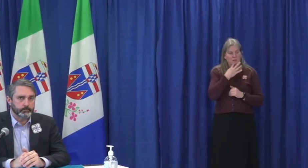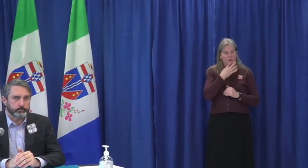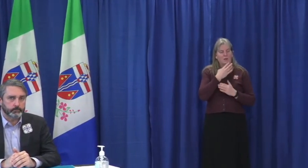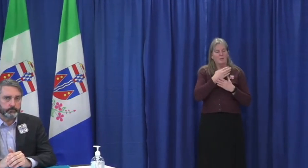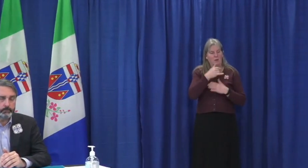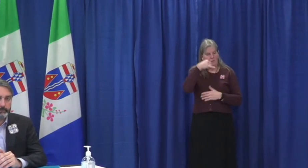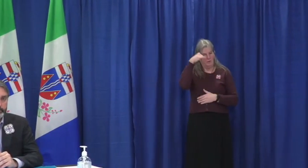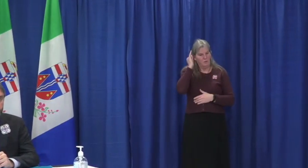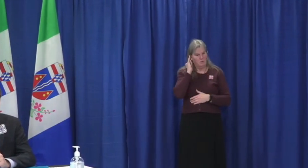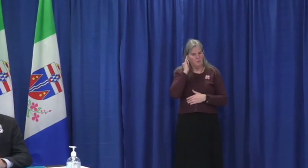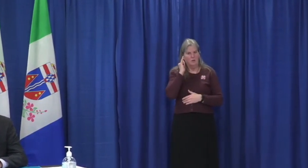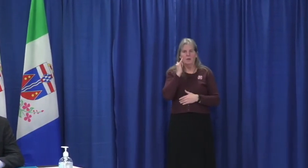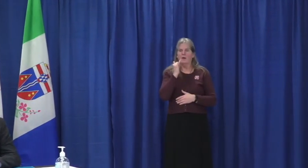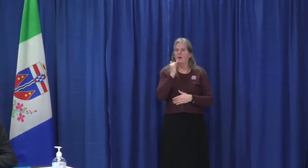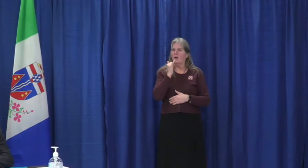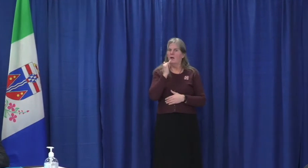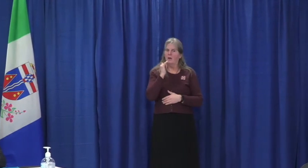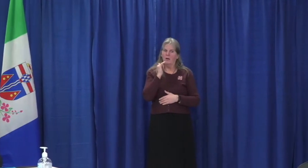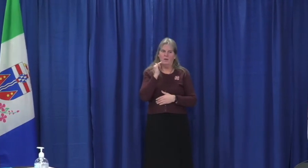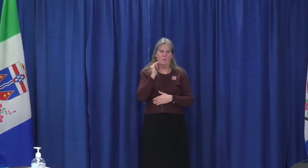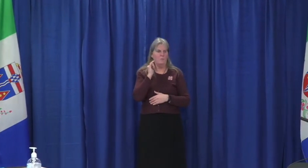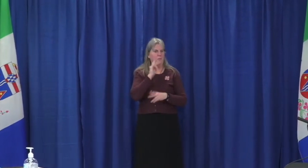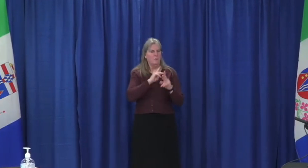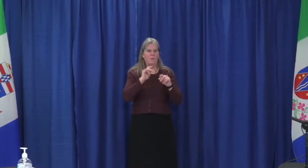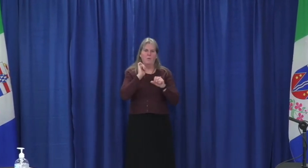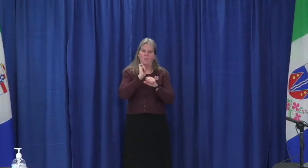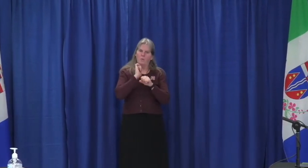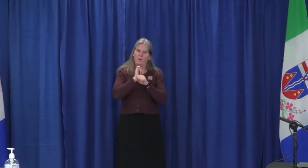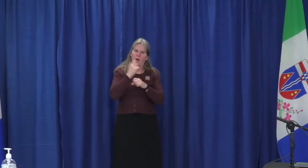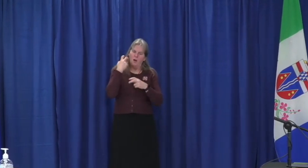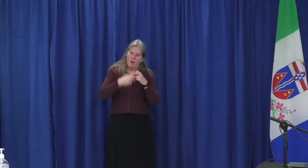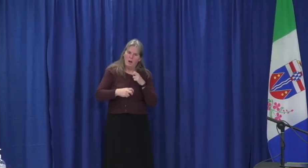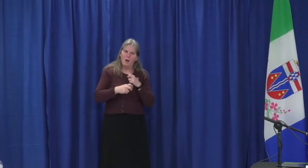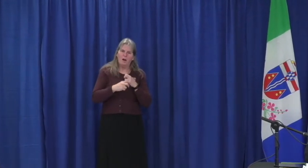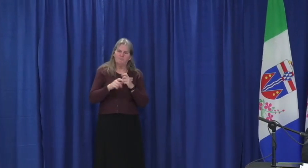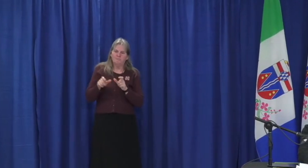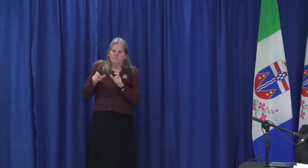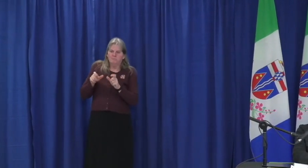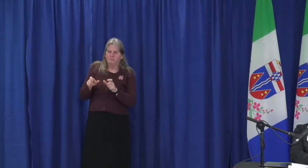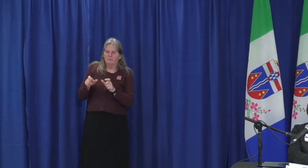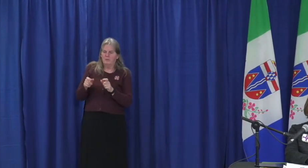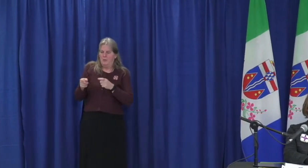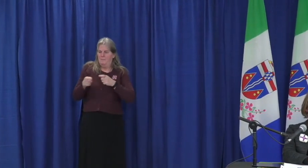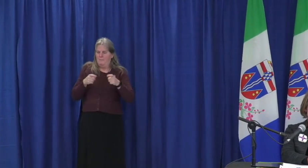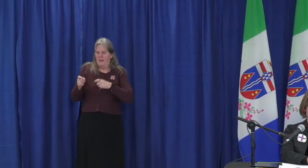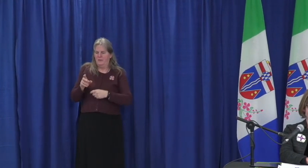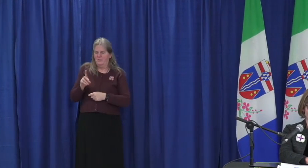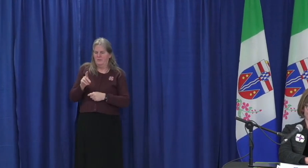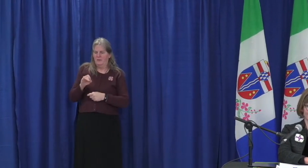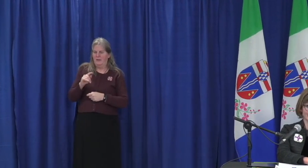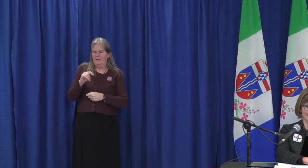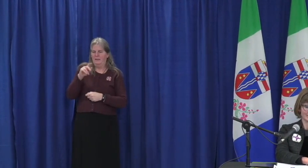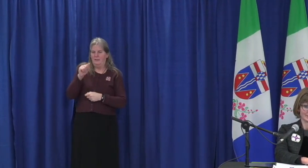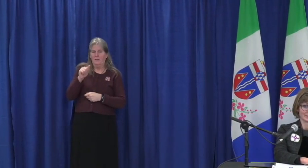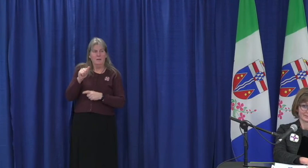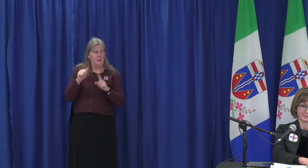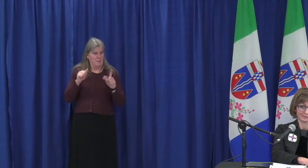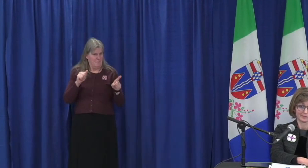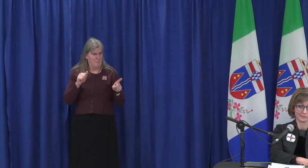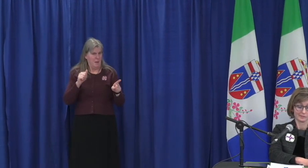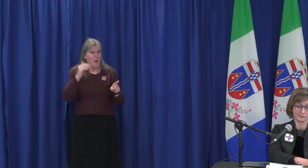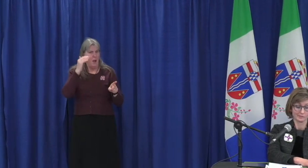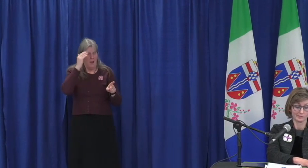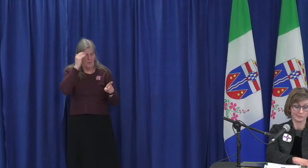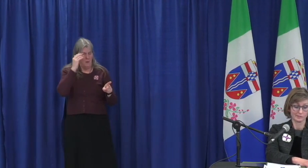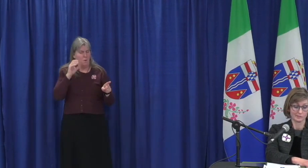back the cases of the Delta variant. I'm wondering if you could go over again how, even though it hasn't